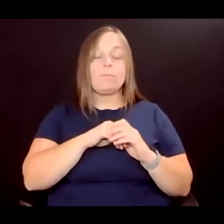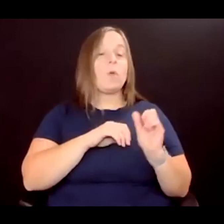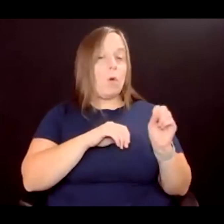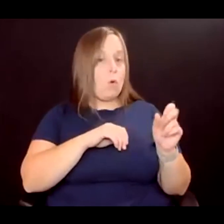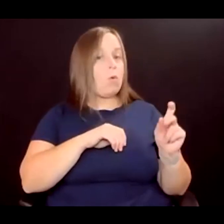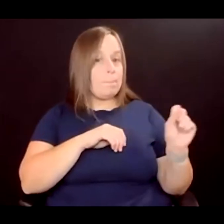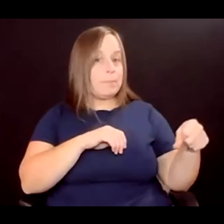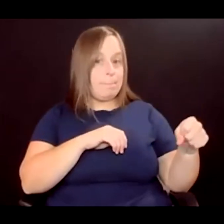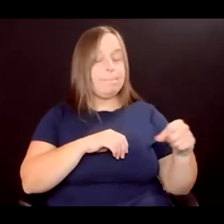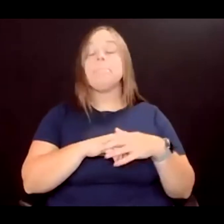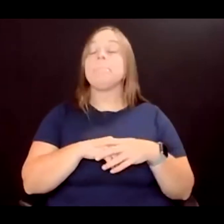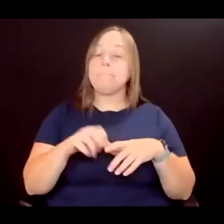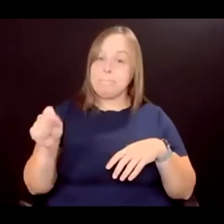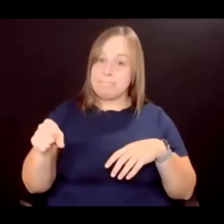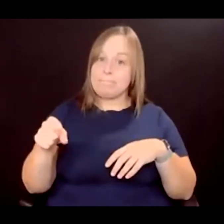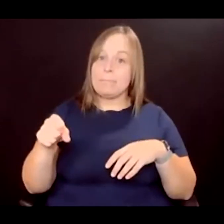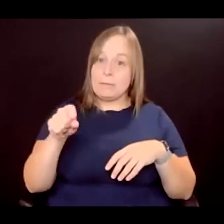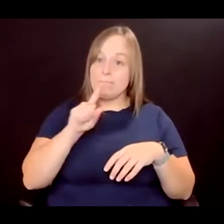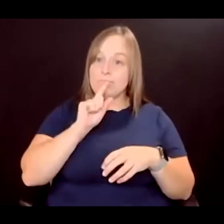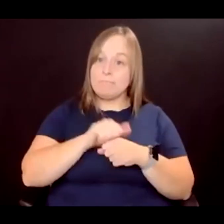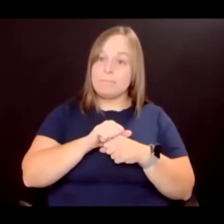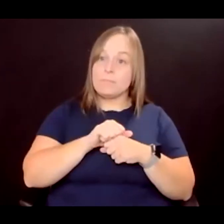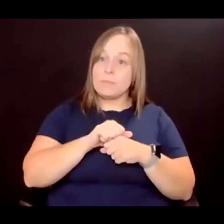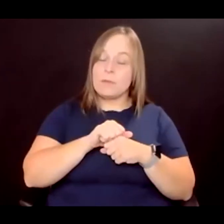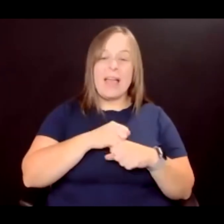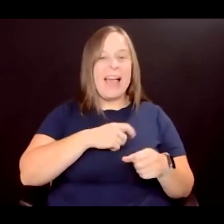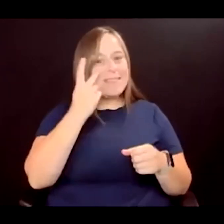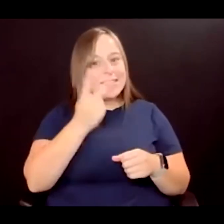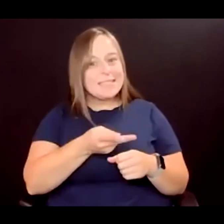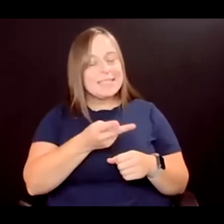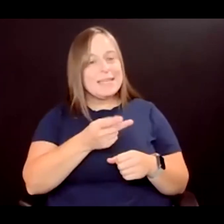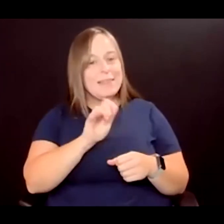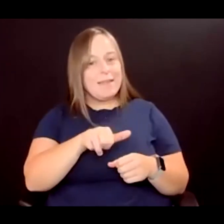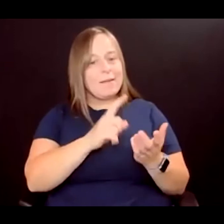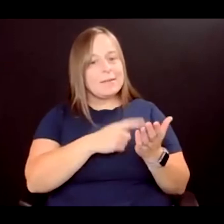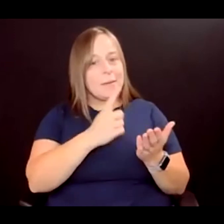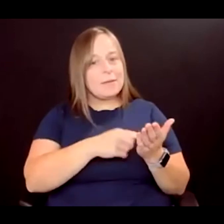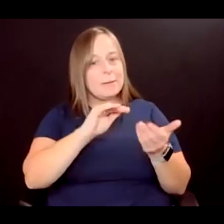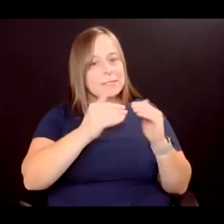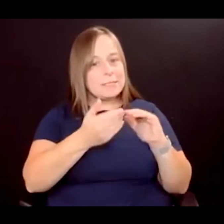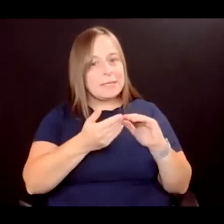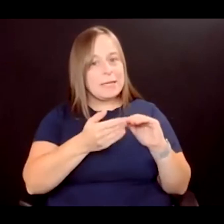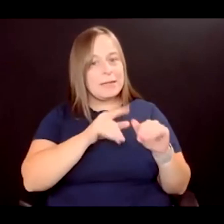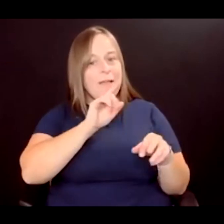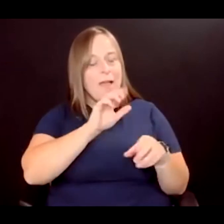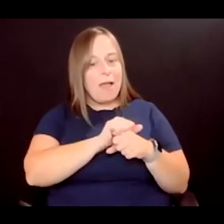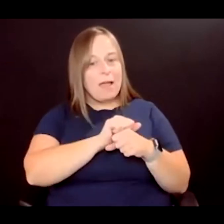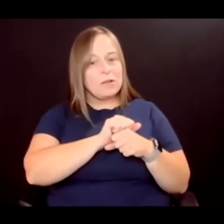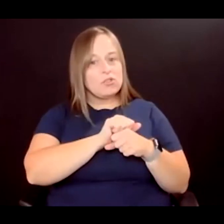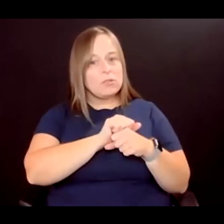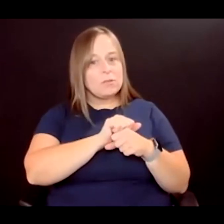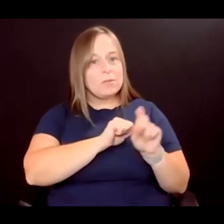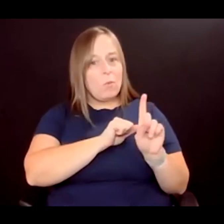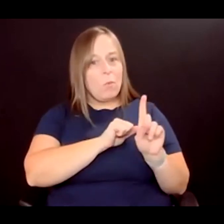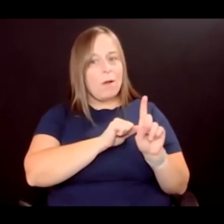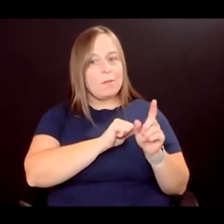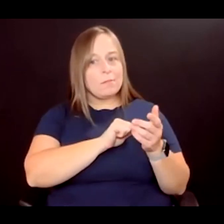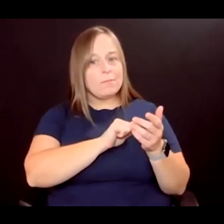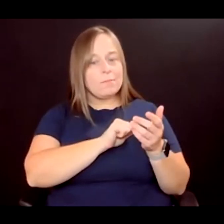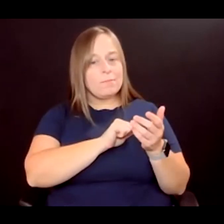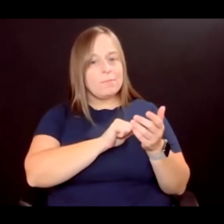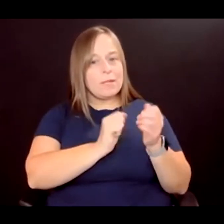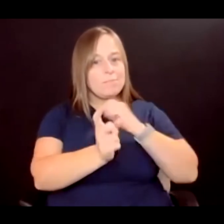one should have to struggle to get to where they need to be, either work, family, or to dinner. We need to be